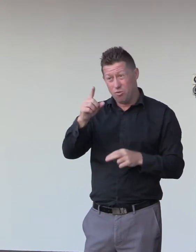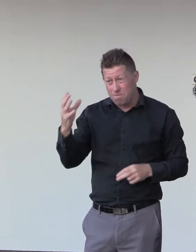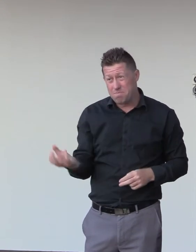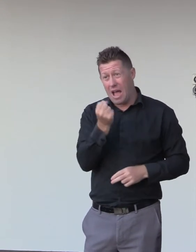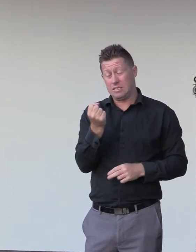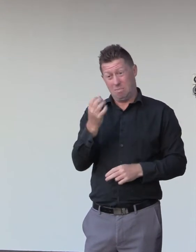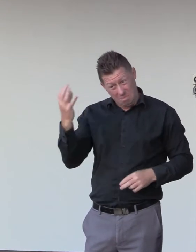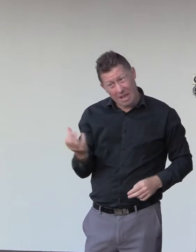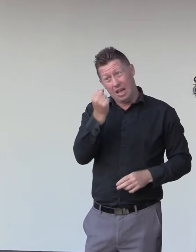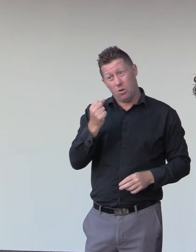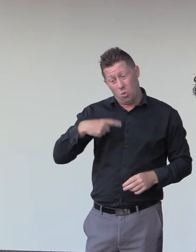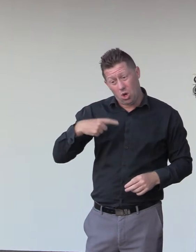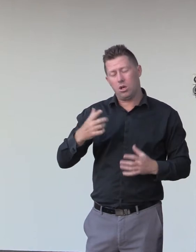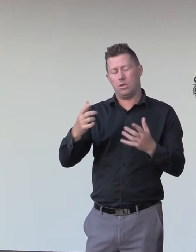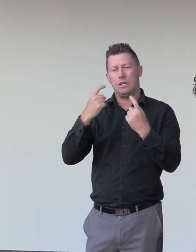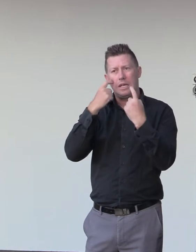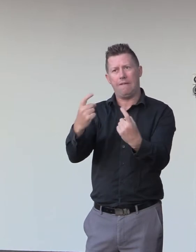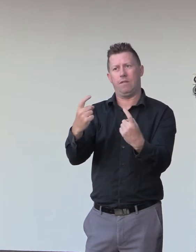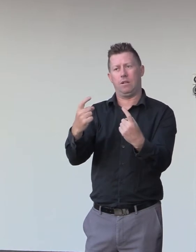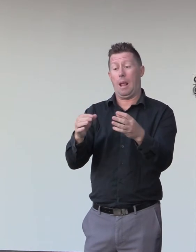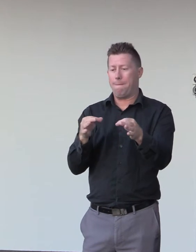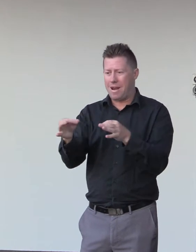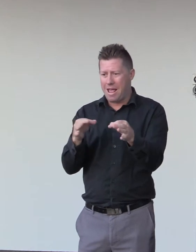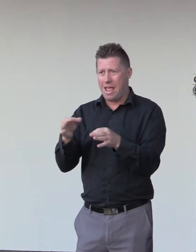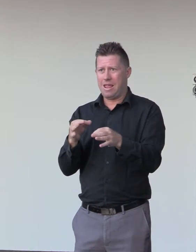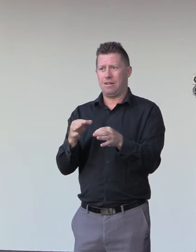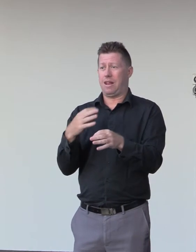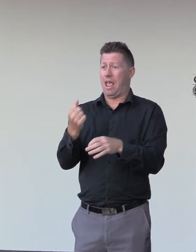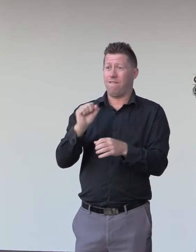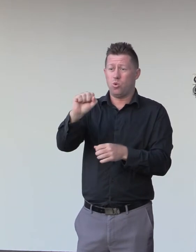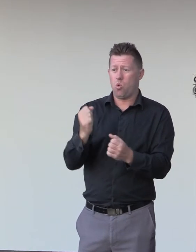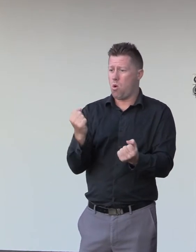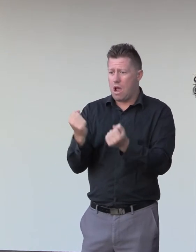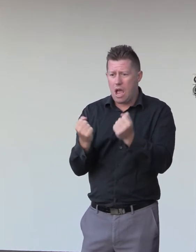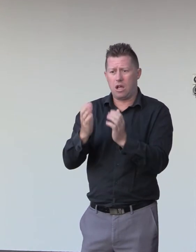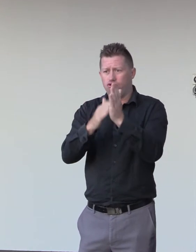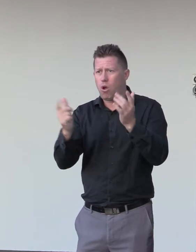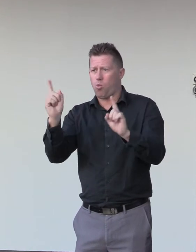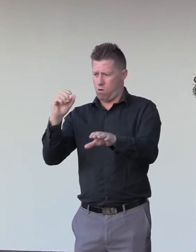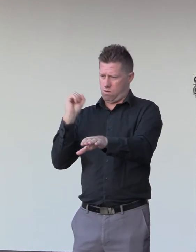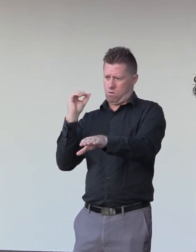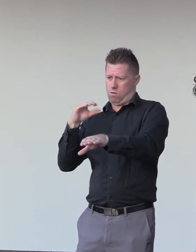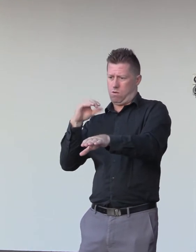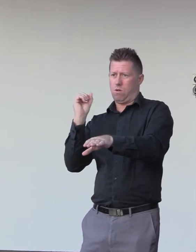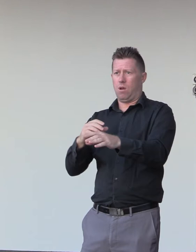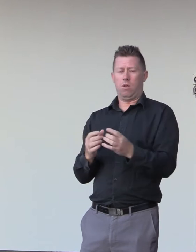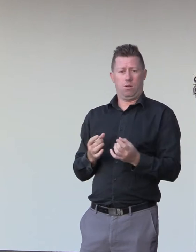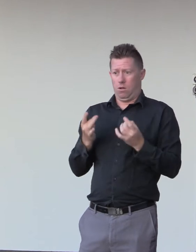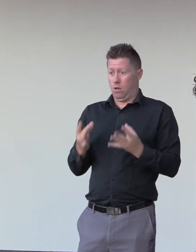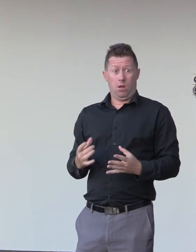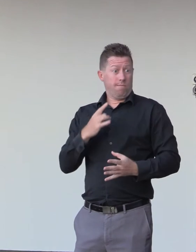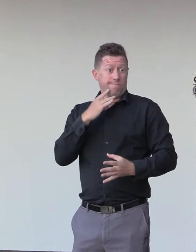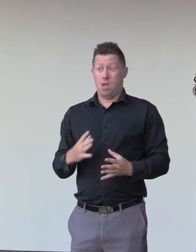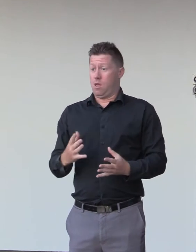areas, please take precautions. Plan ahead, pack supplies, provisions, and non-perishable foods in case you become